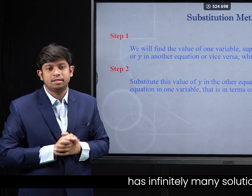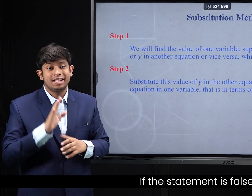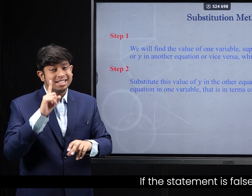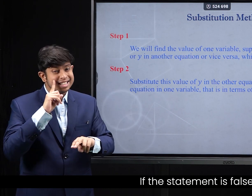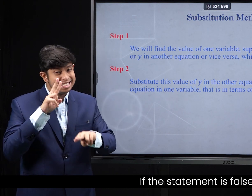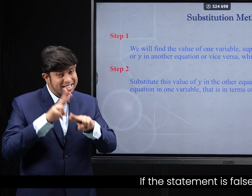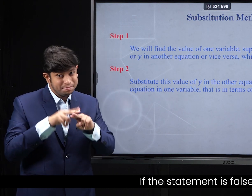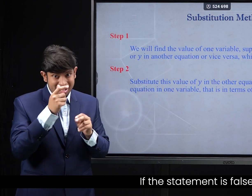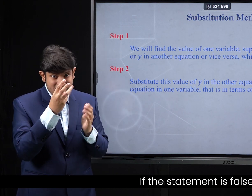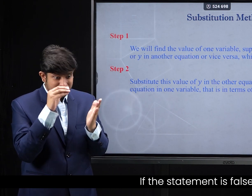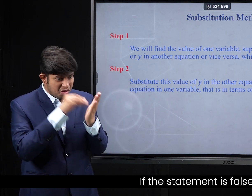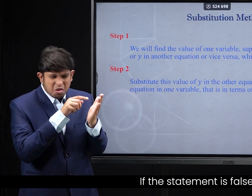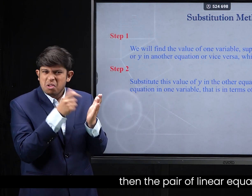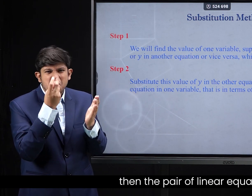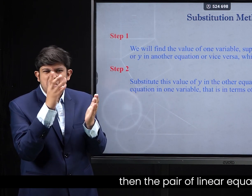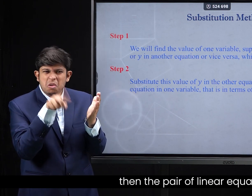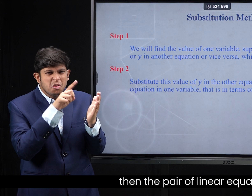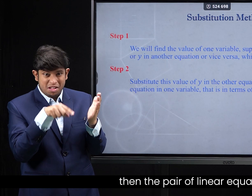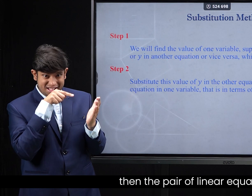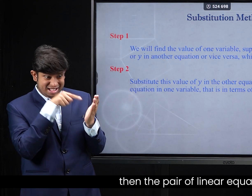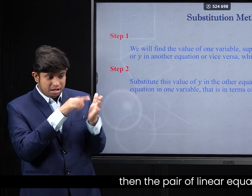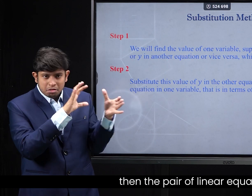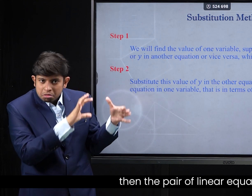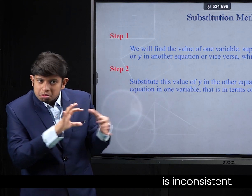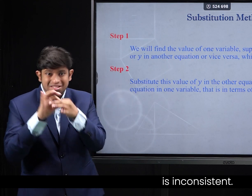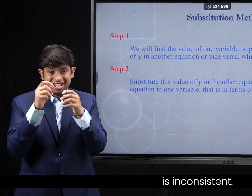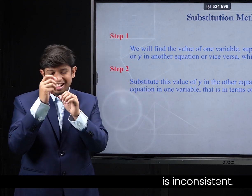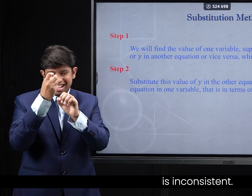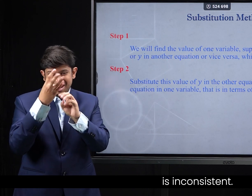If the statement is false, then the pair of linear equations is inconsistent.